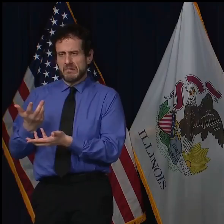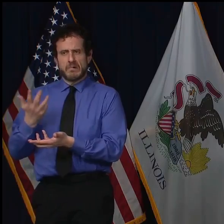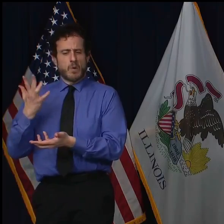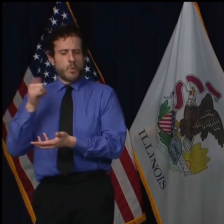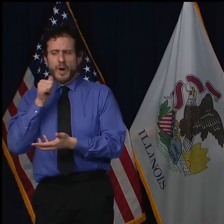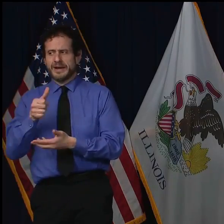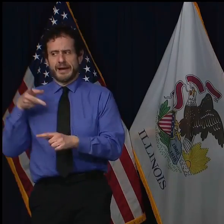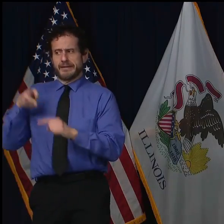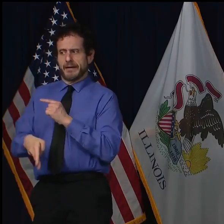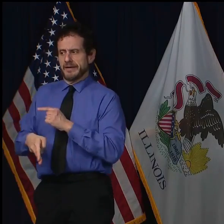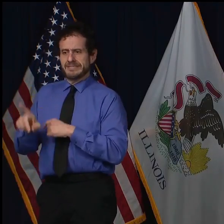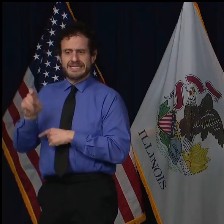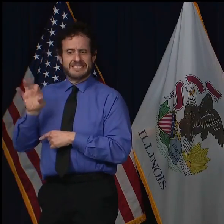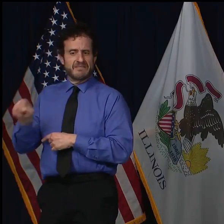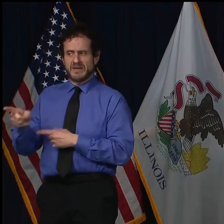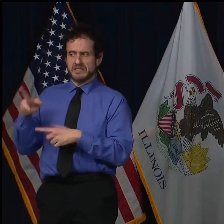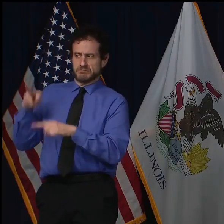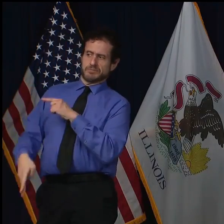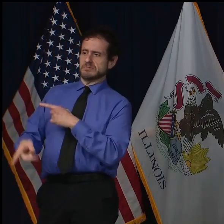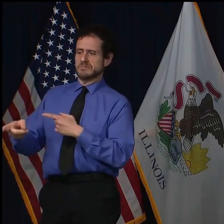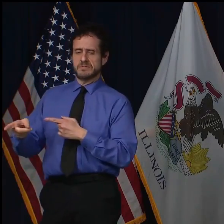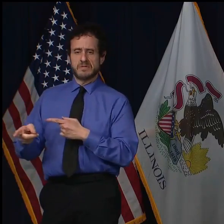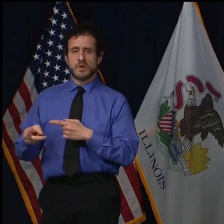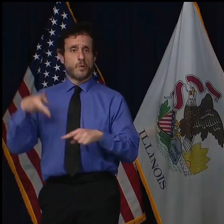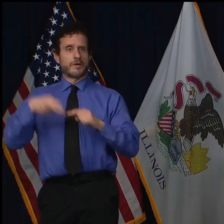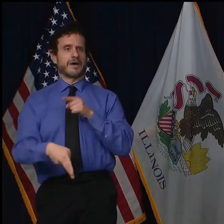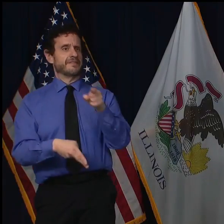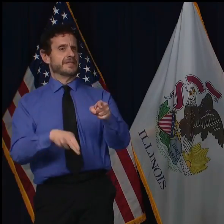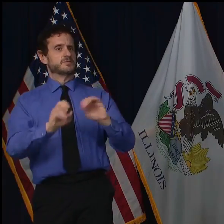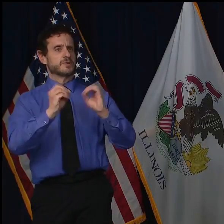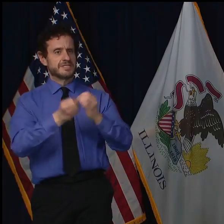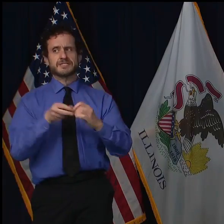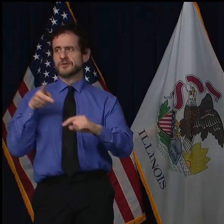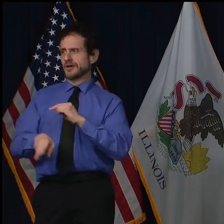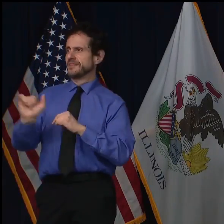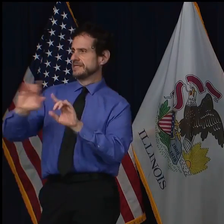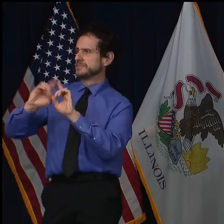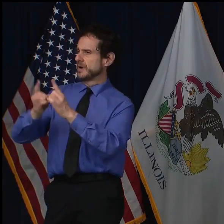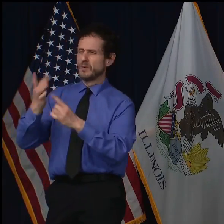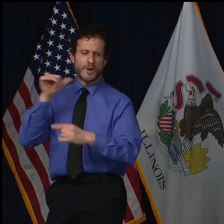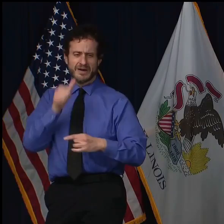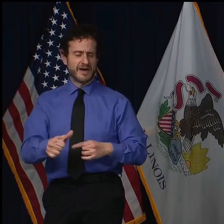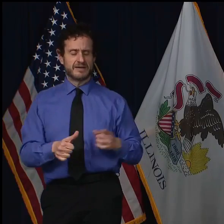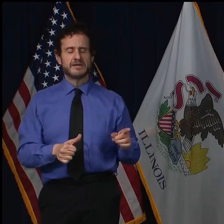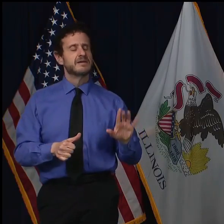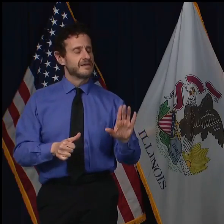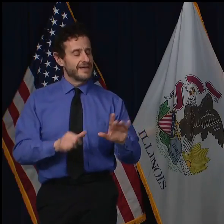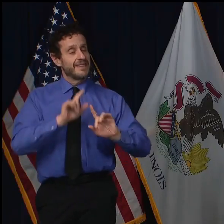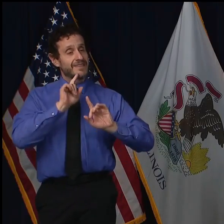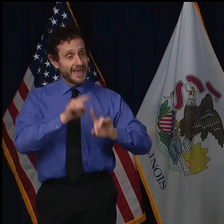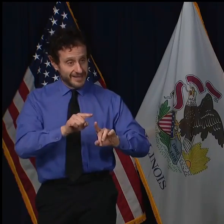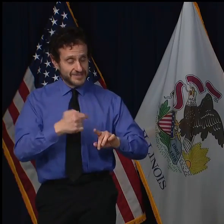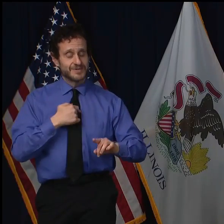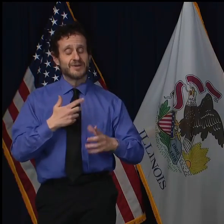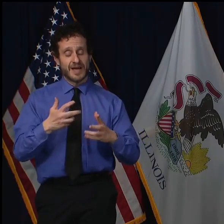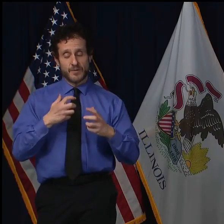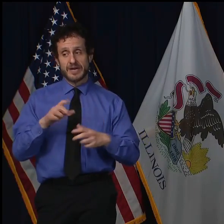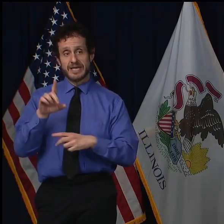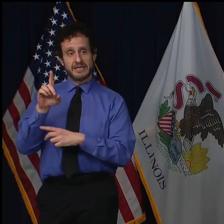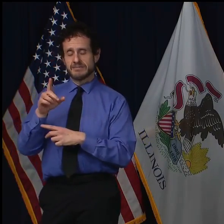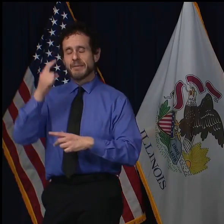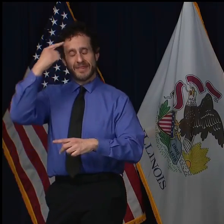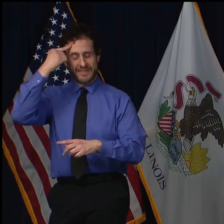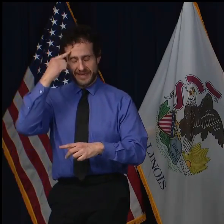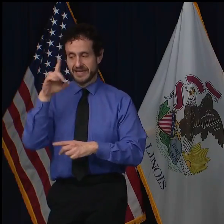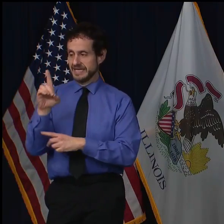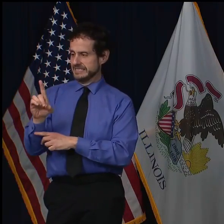why aren't you just cutting the budget in some massive way? And the answer is because I want, DCF.